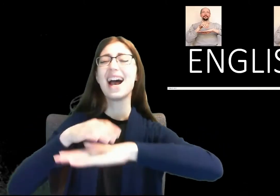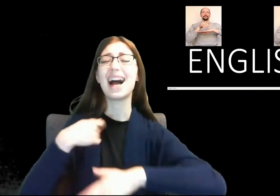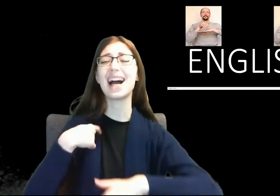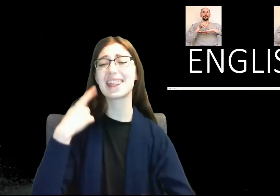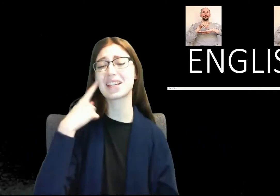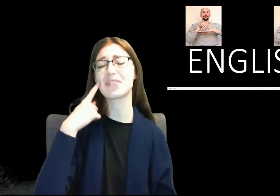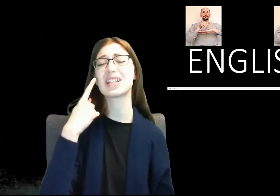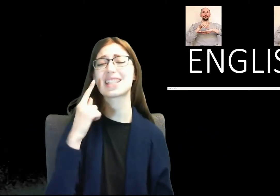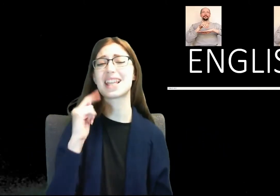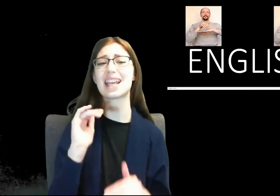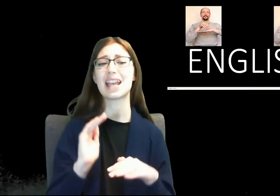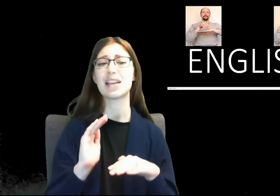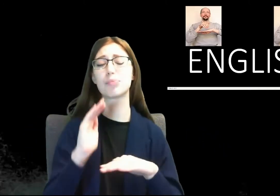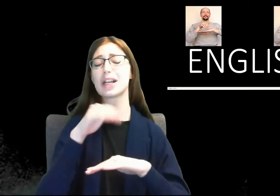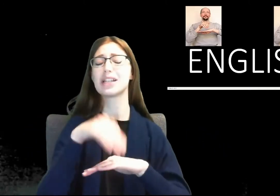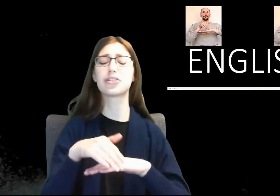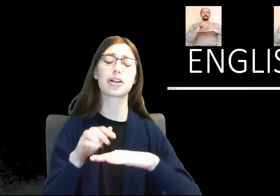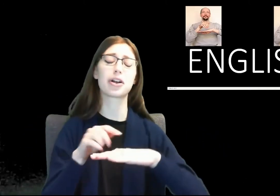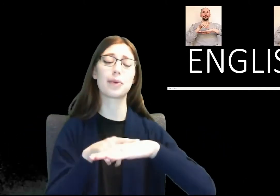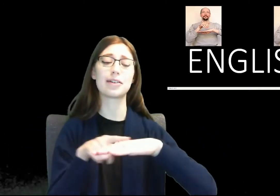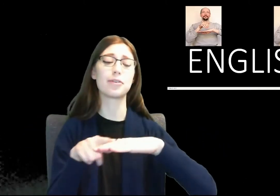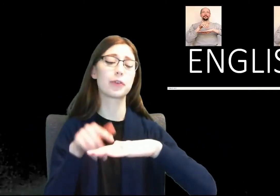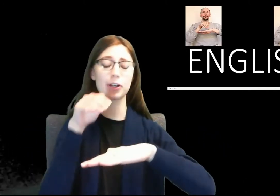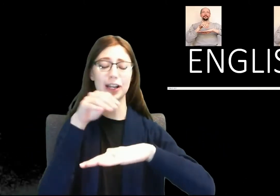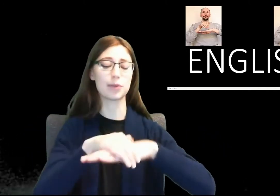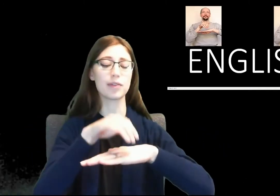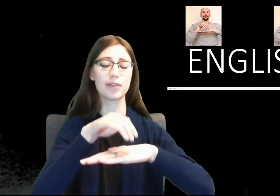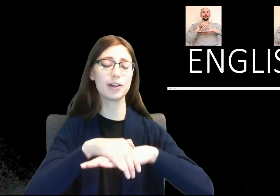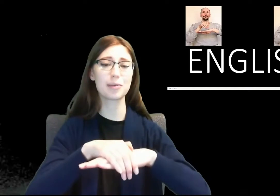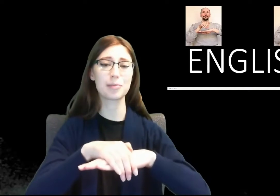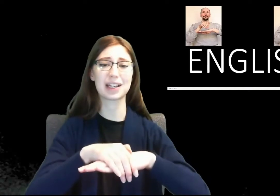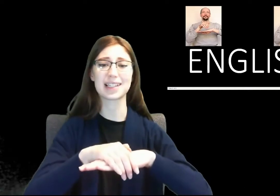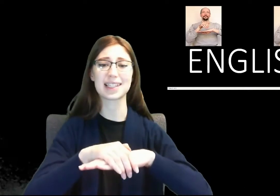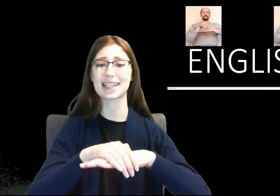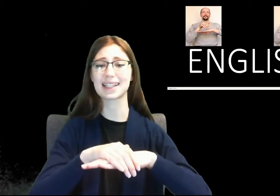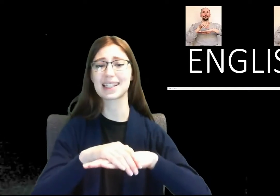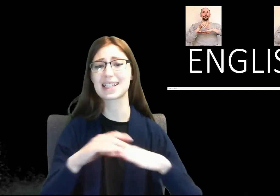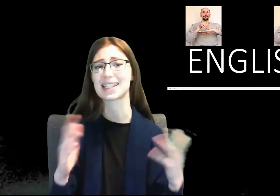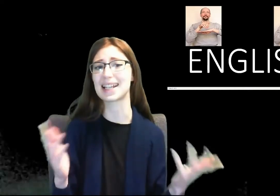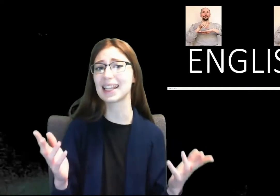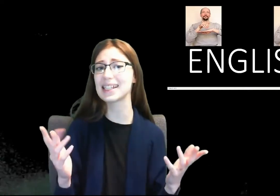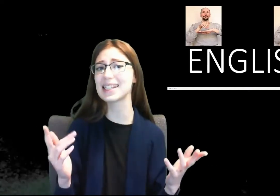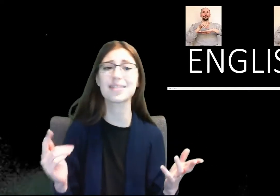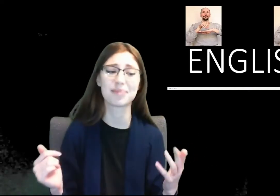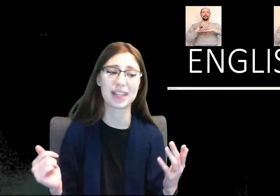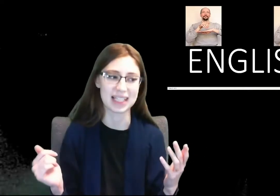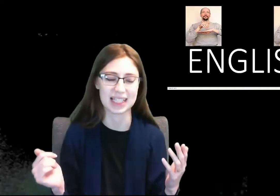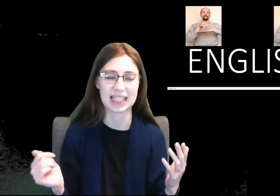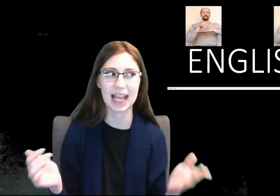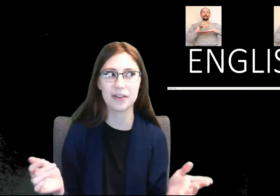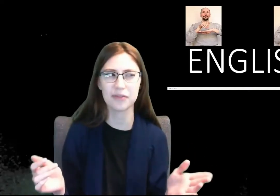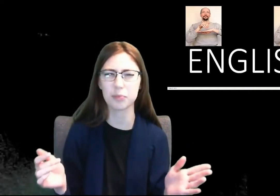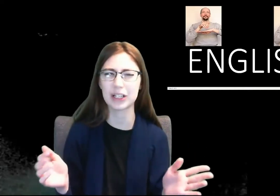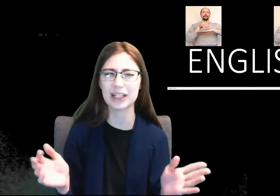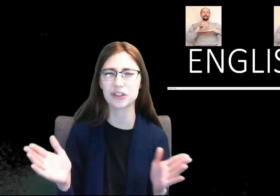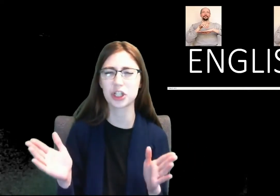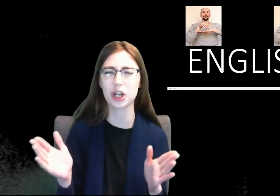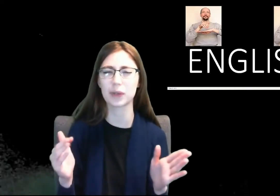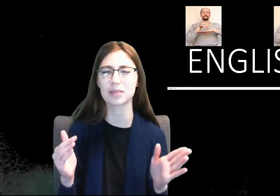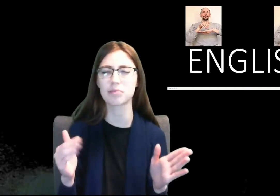I think of it like a bridge going over a river because England is an island. It doesn't have a bridge going to